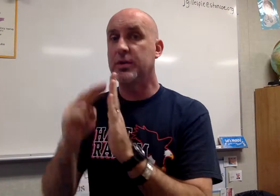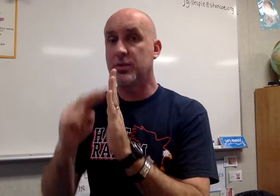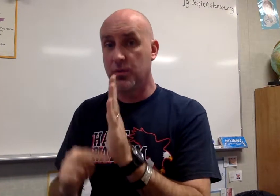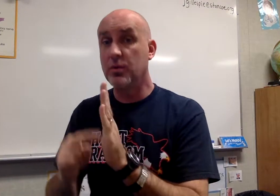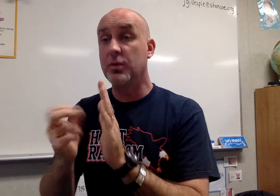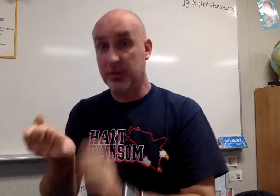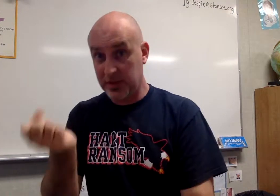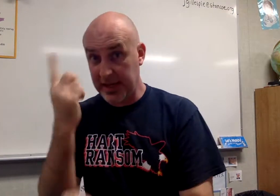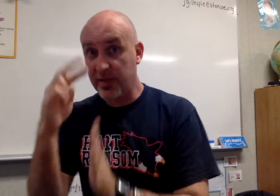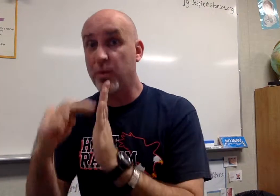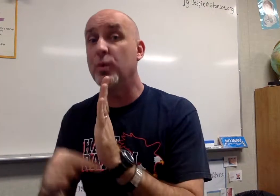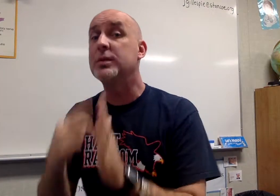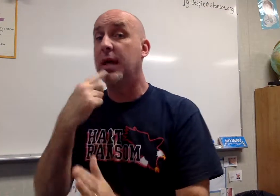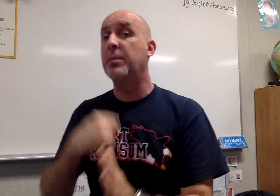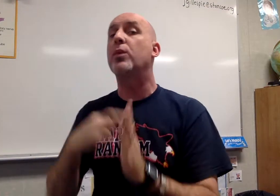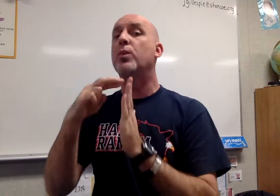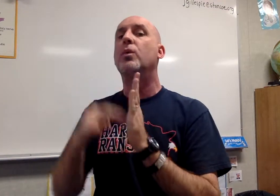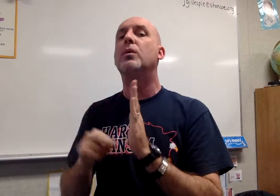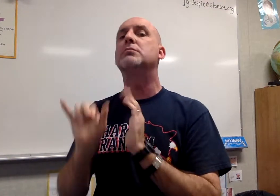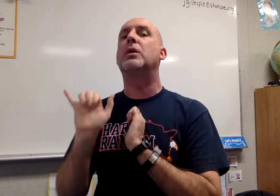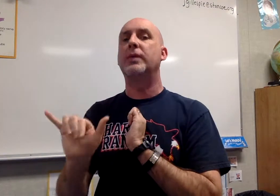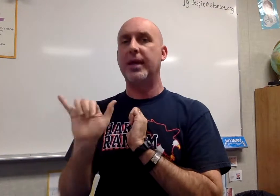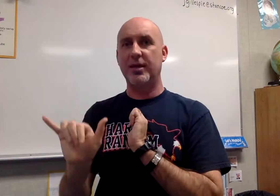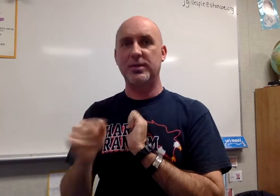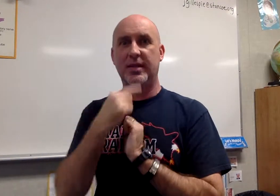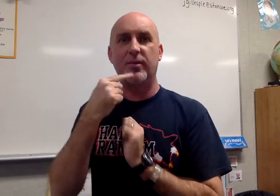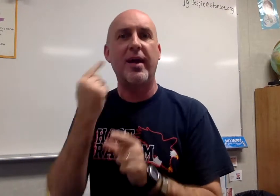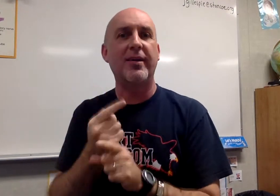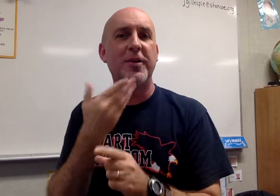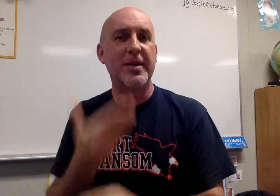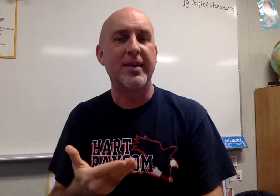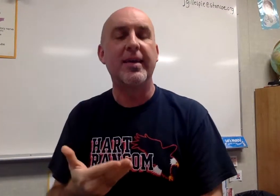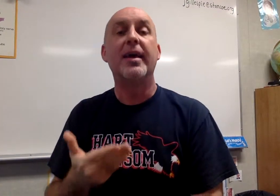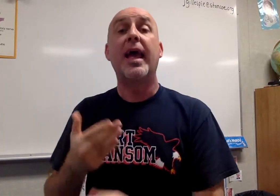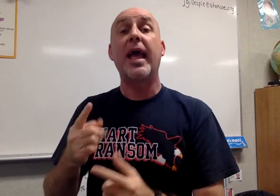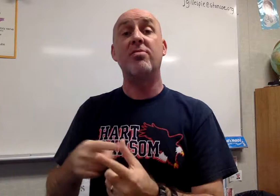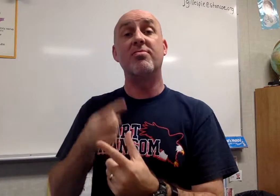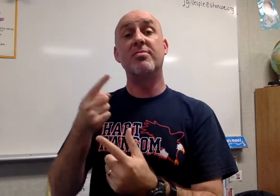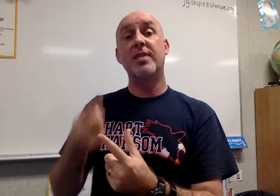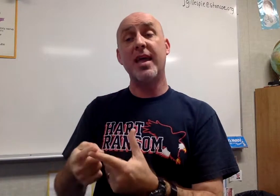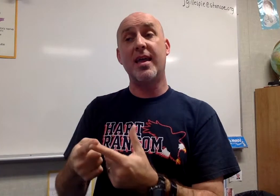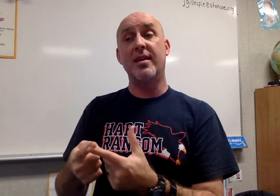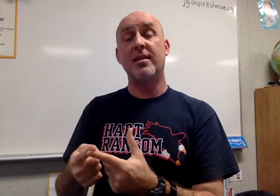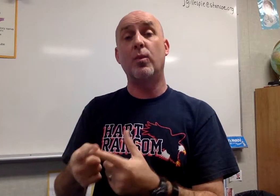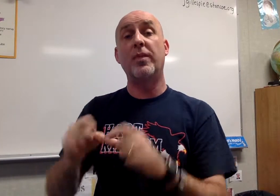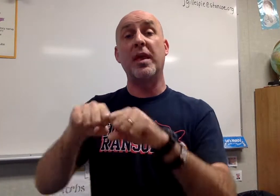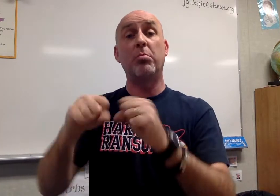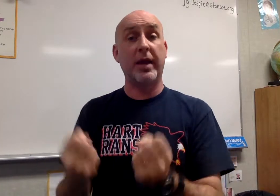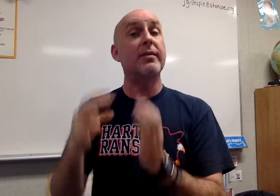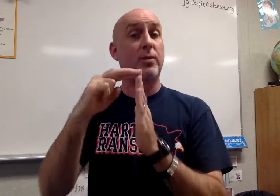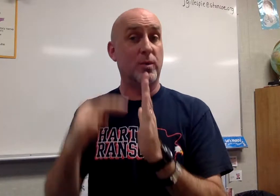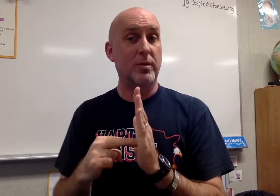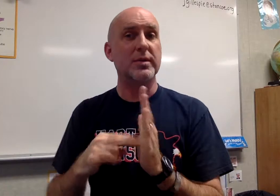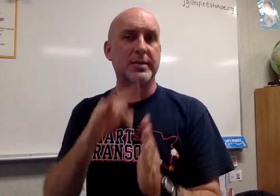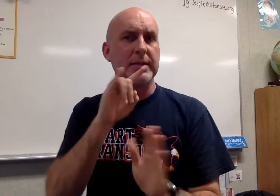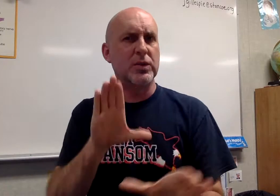the rule. You understand the rule? Tell me the rule. Okay, you said it right. Good. And then when they break the rule, because kids do